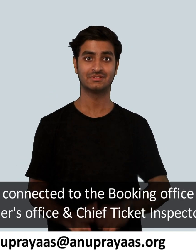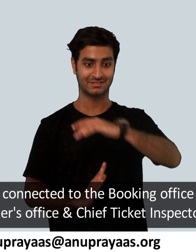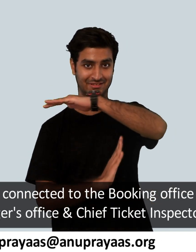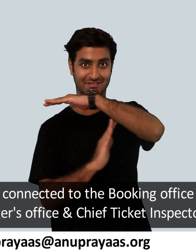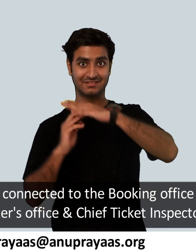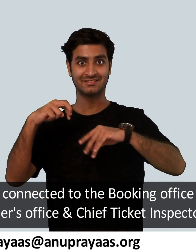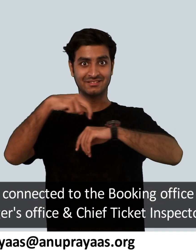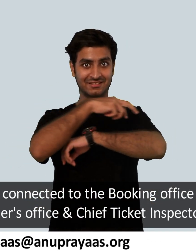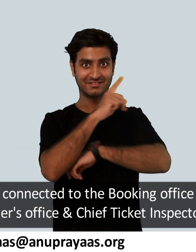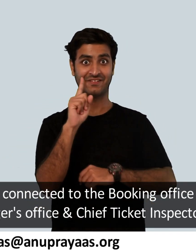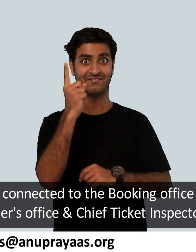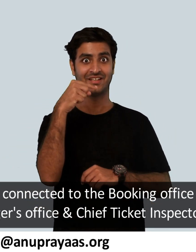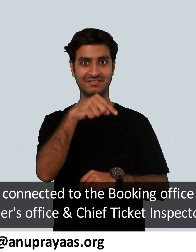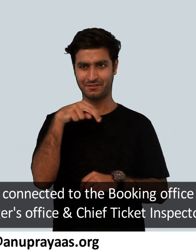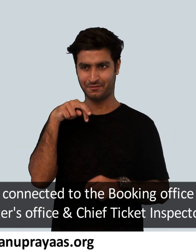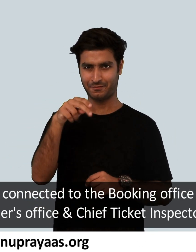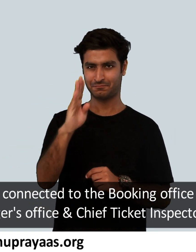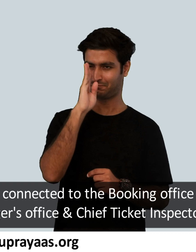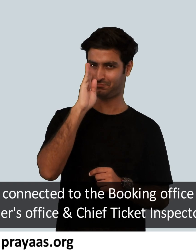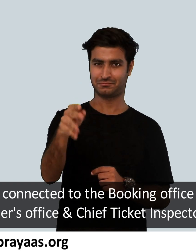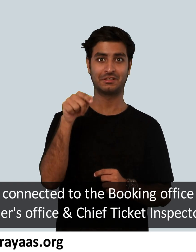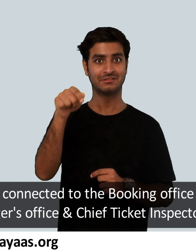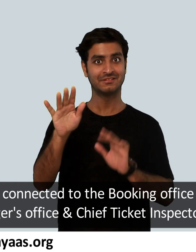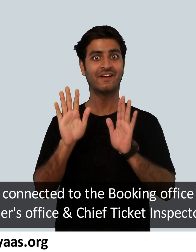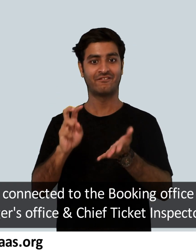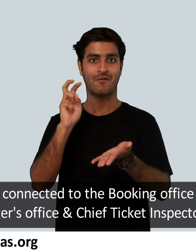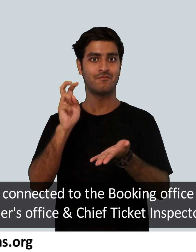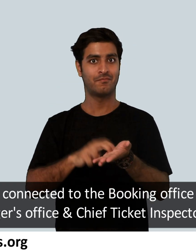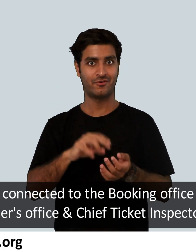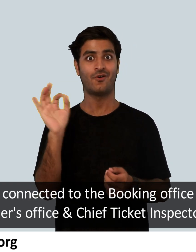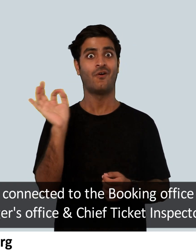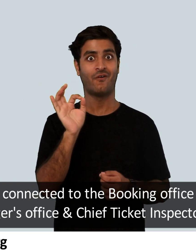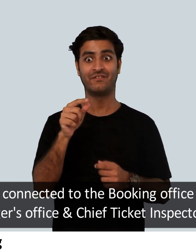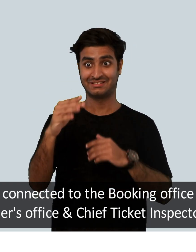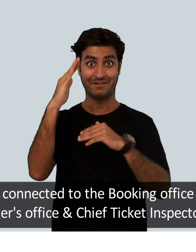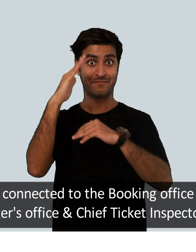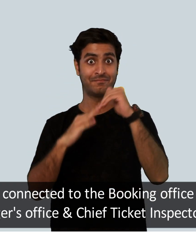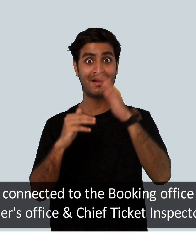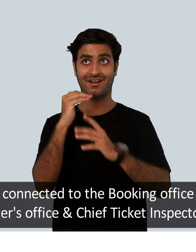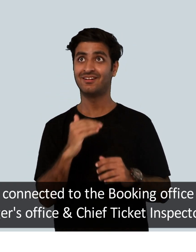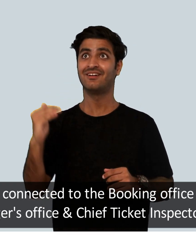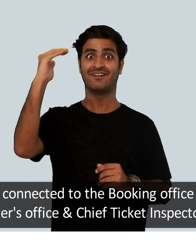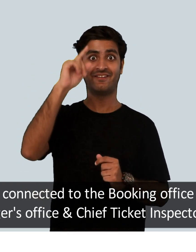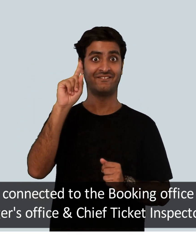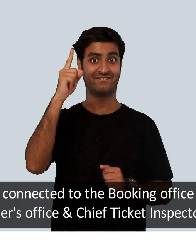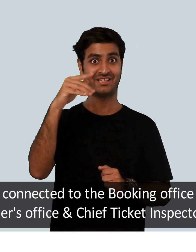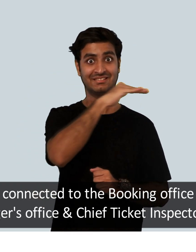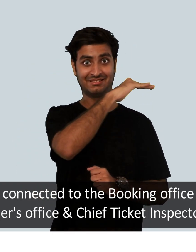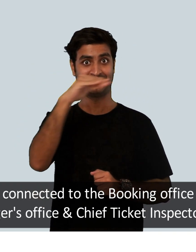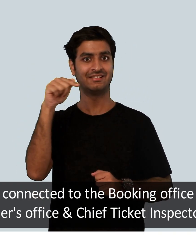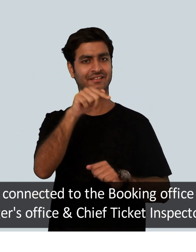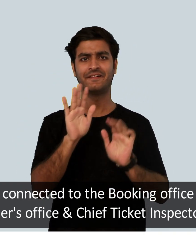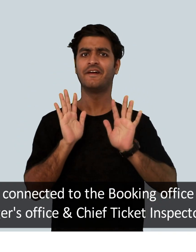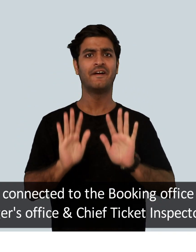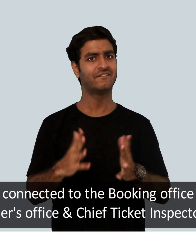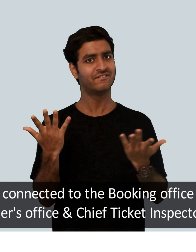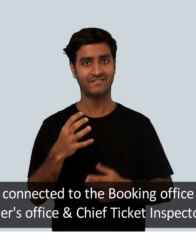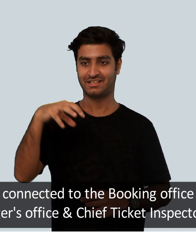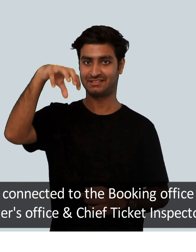Foot-over bridge 1 is directly connected to the booking office building, which has the station manager's office